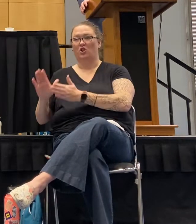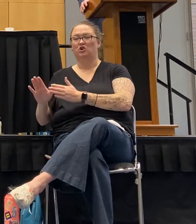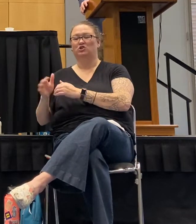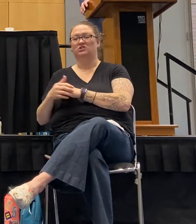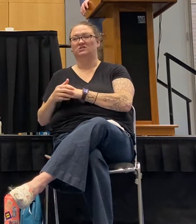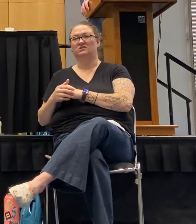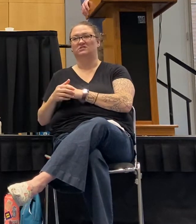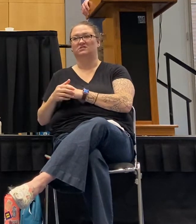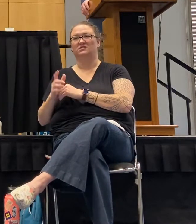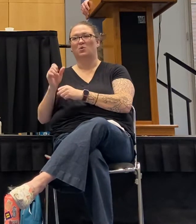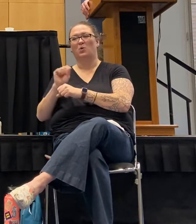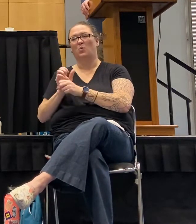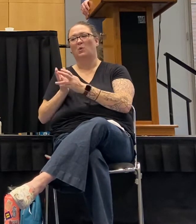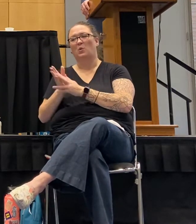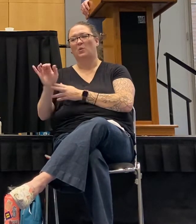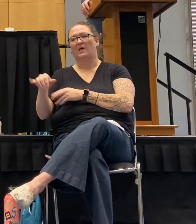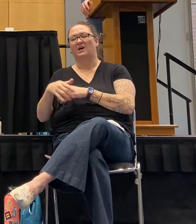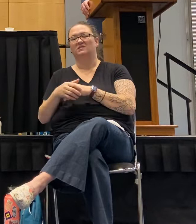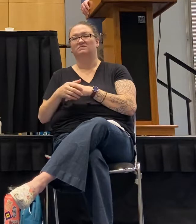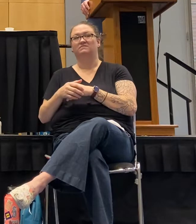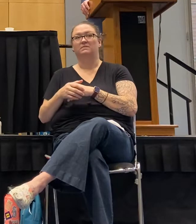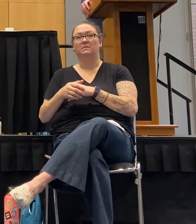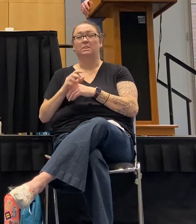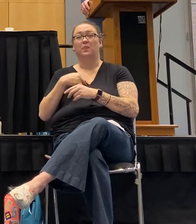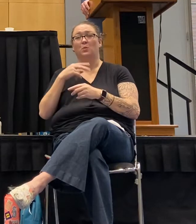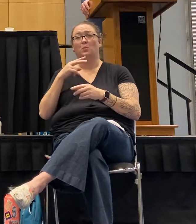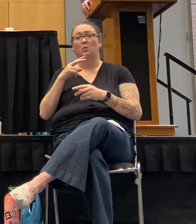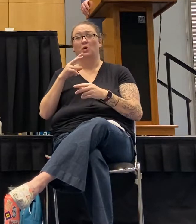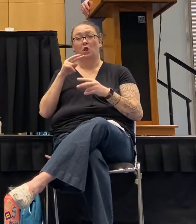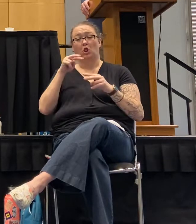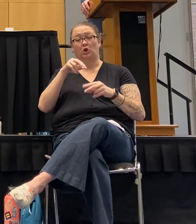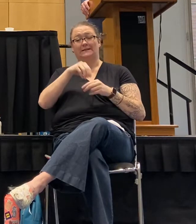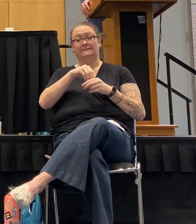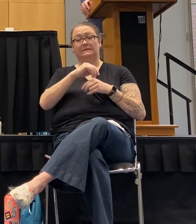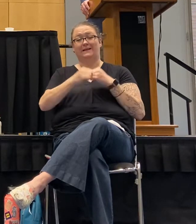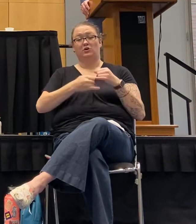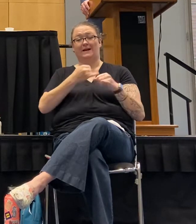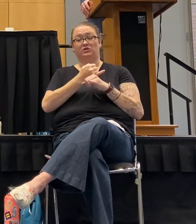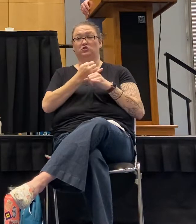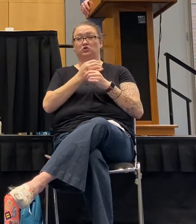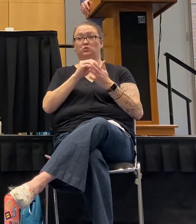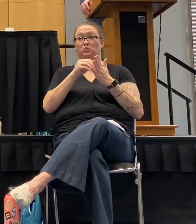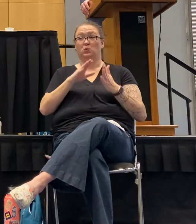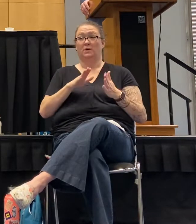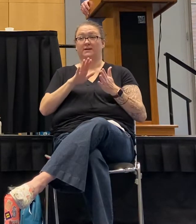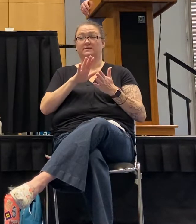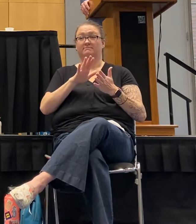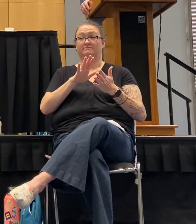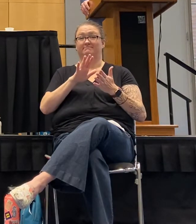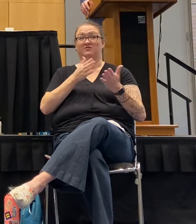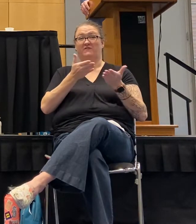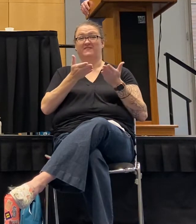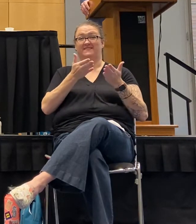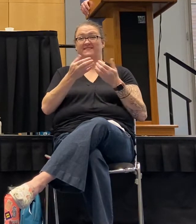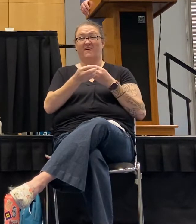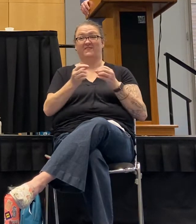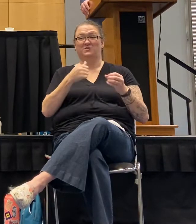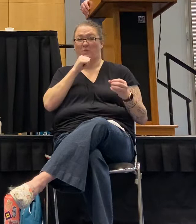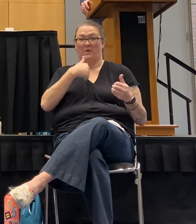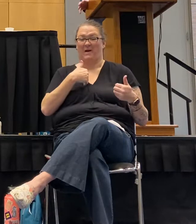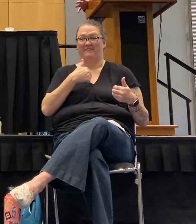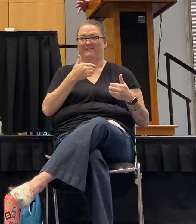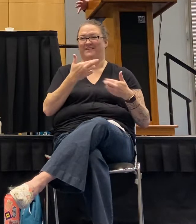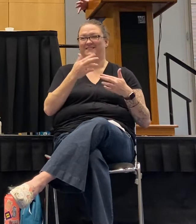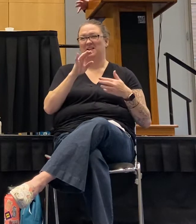so we worked through that. We looked inside our own office, the International Student and Scholar Services Office, and same thing, we don't have the bandwidth, and I